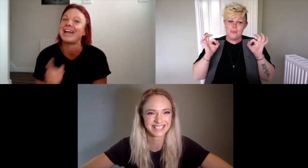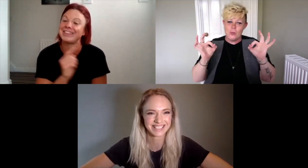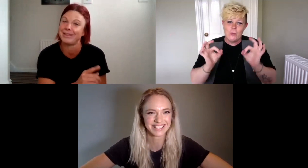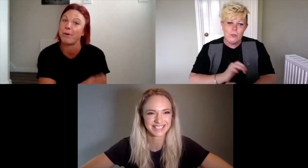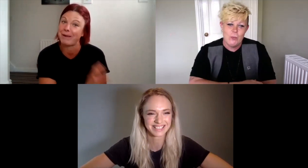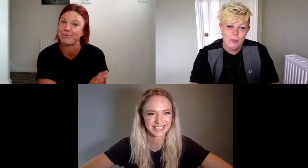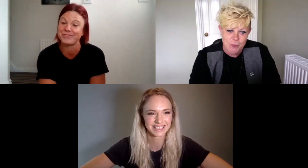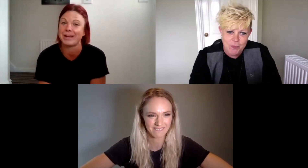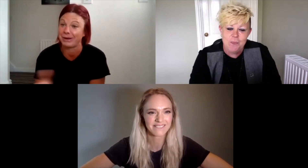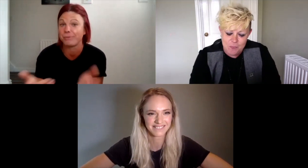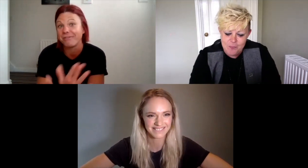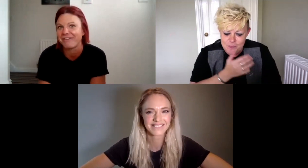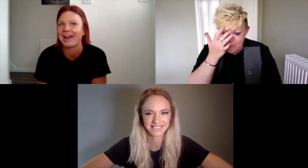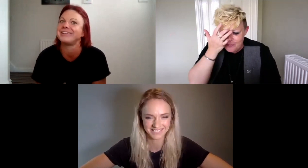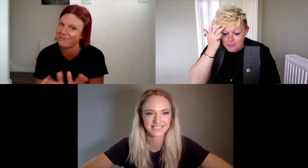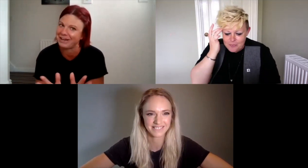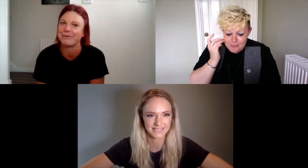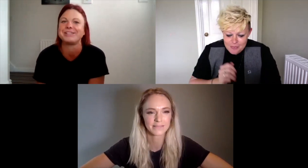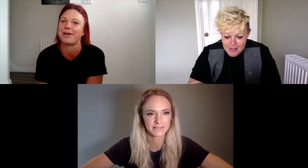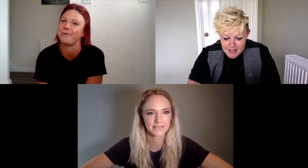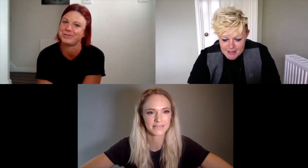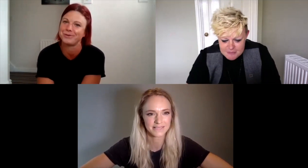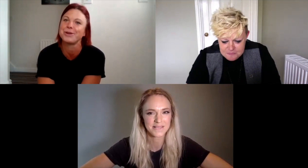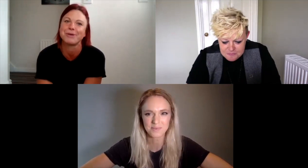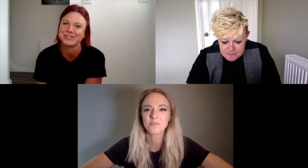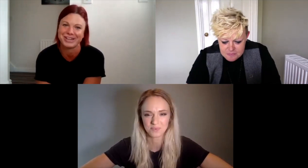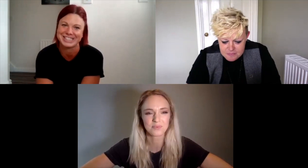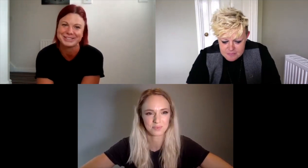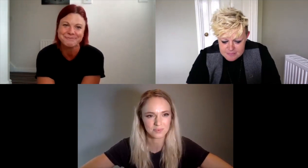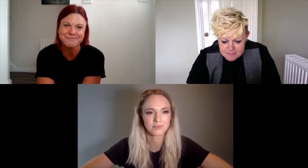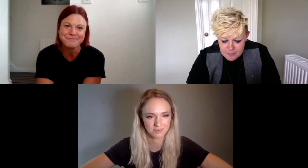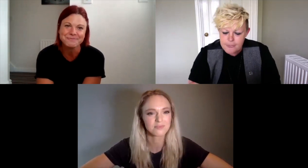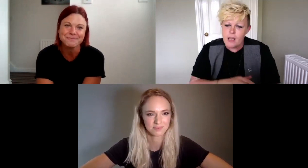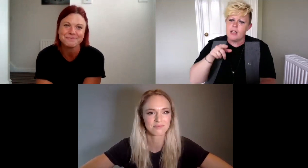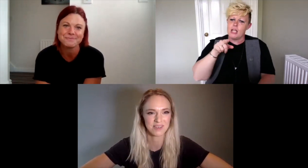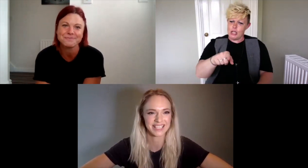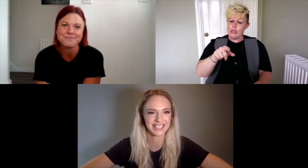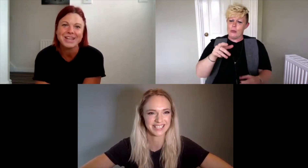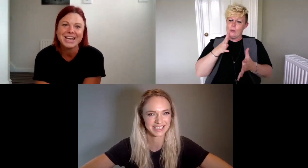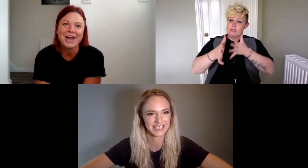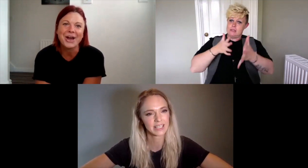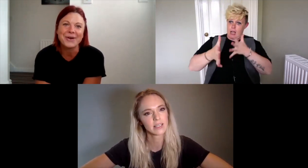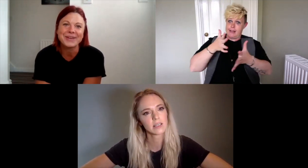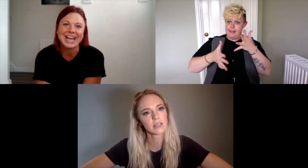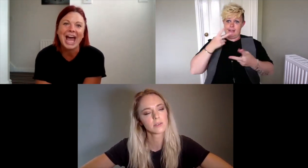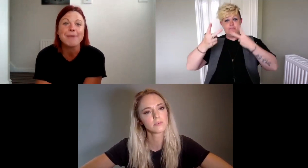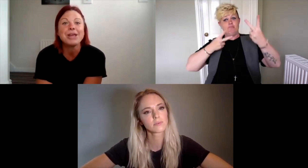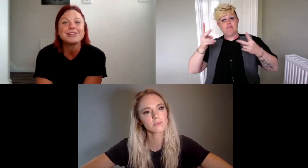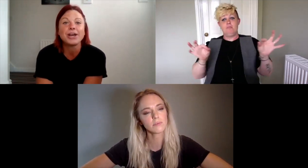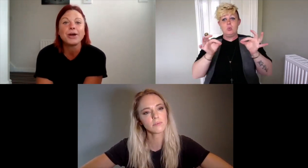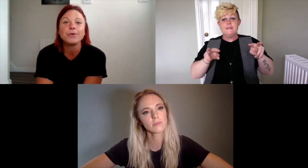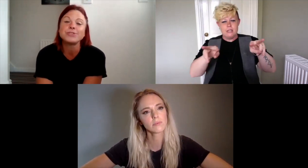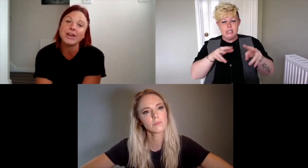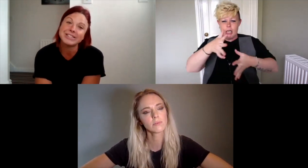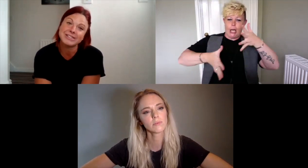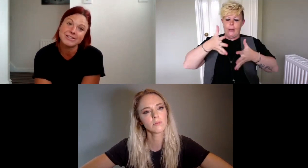response, and the one member of, well, the one fan definitely will be super excited. Amazing. Okay,